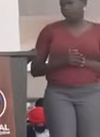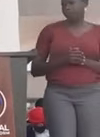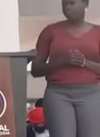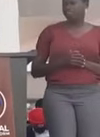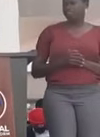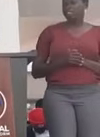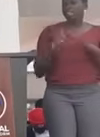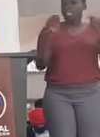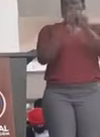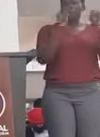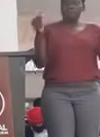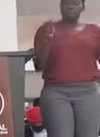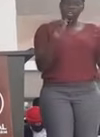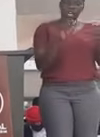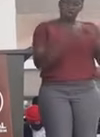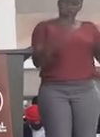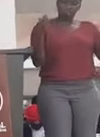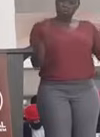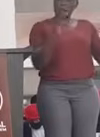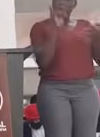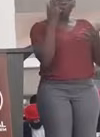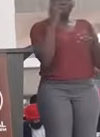the Monta newspaper on Tuesday